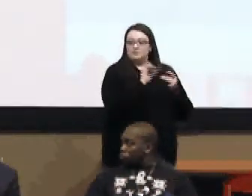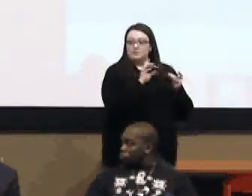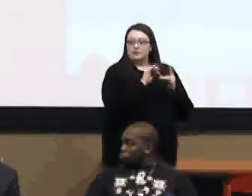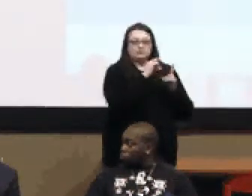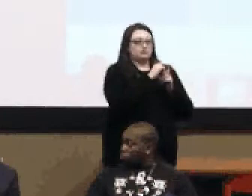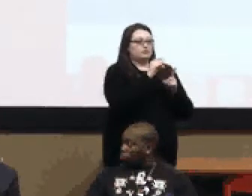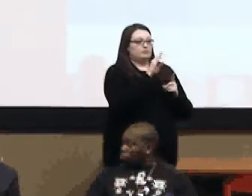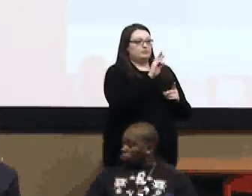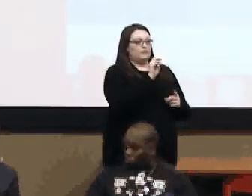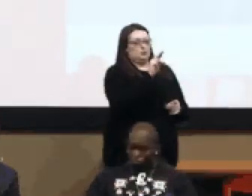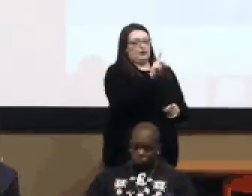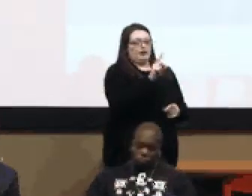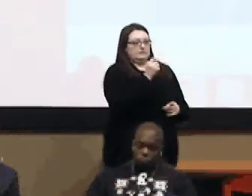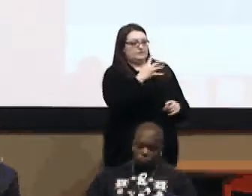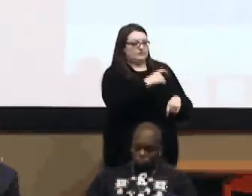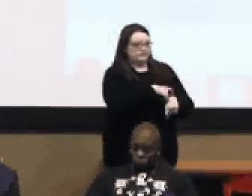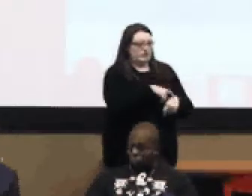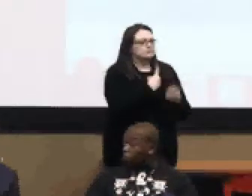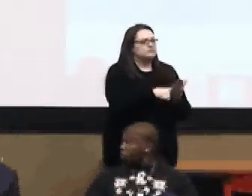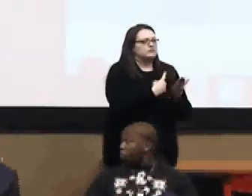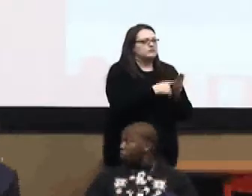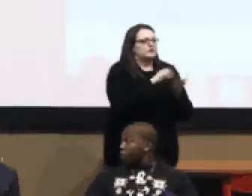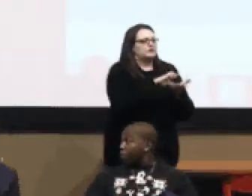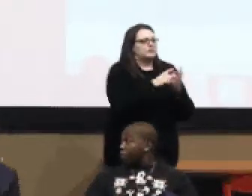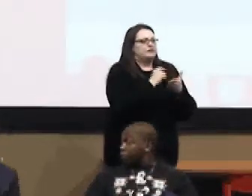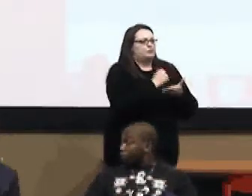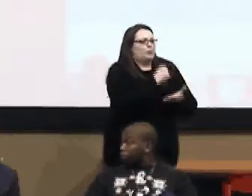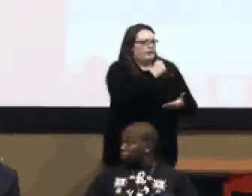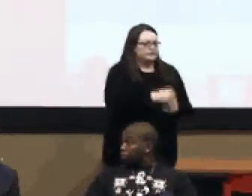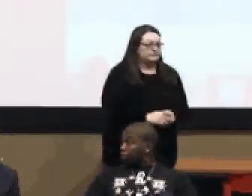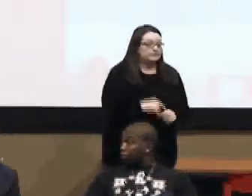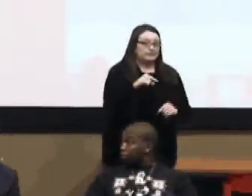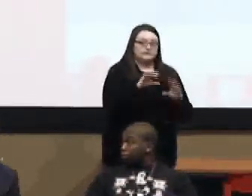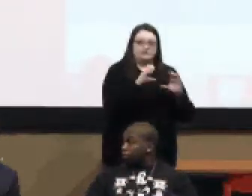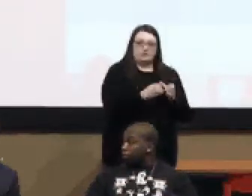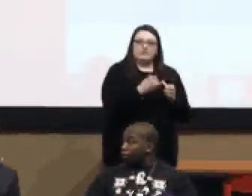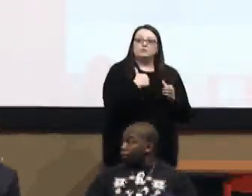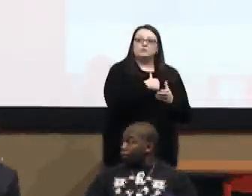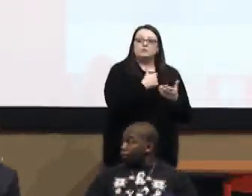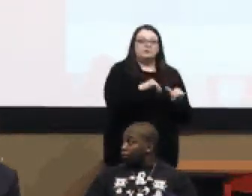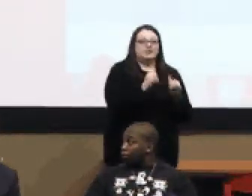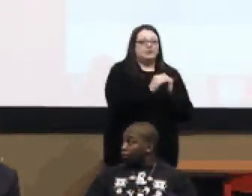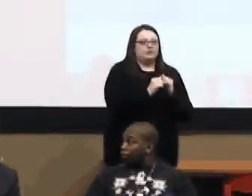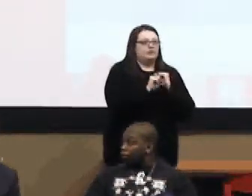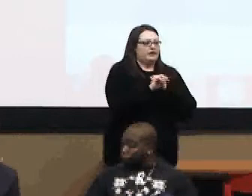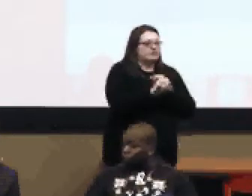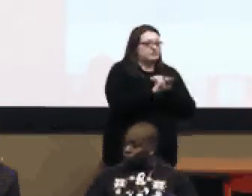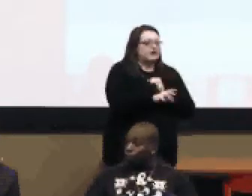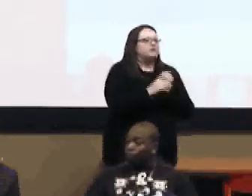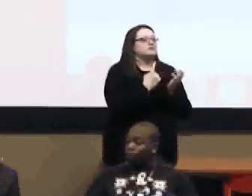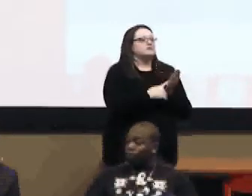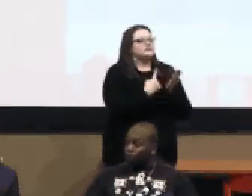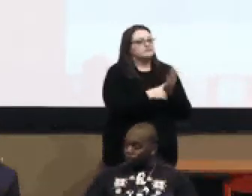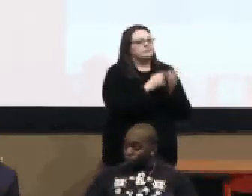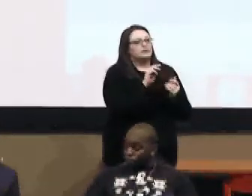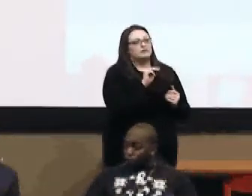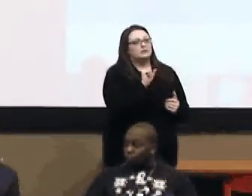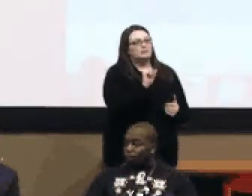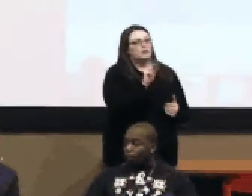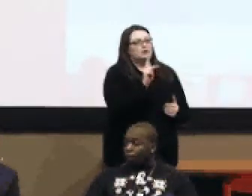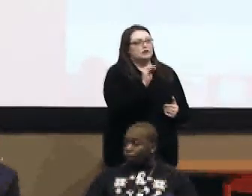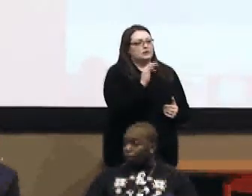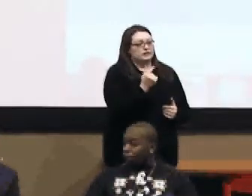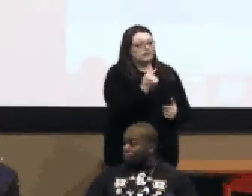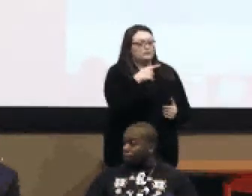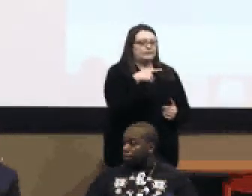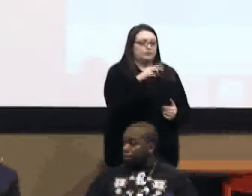term brand already a couple times. Let's talk about it. In this class, we have been playing with advertising, talking about marketing, talking about public relations.